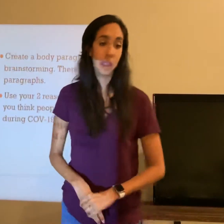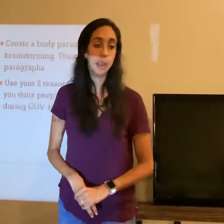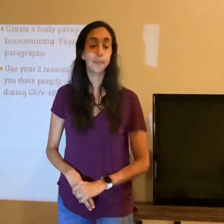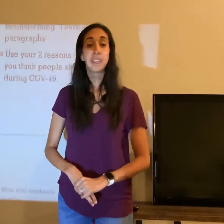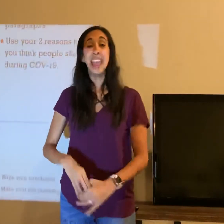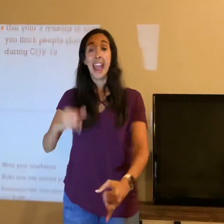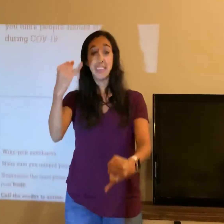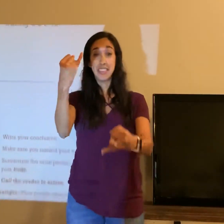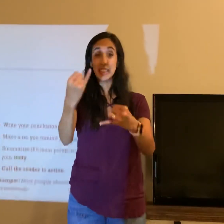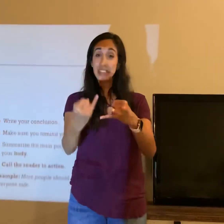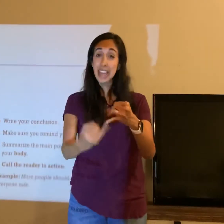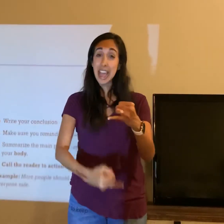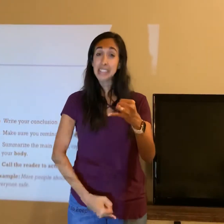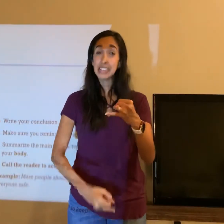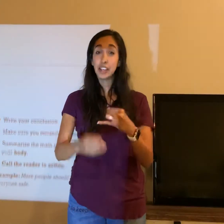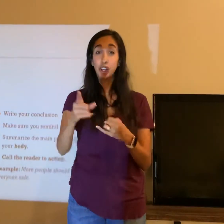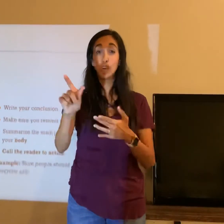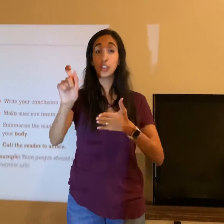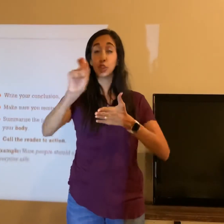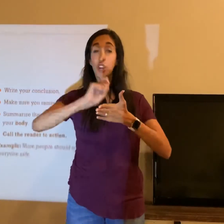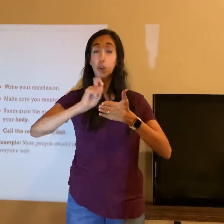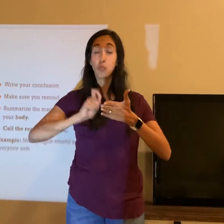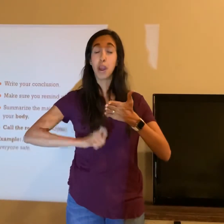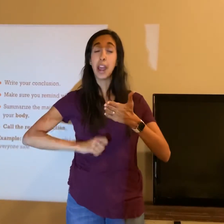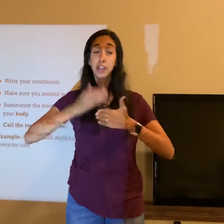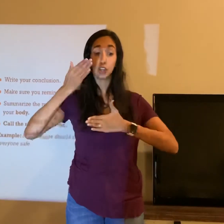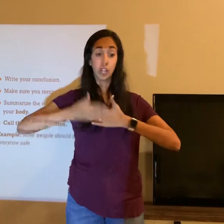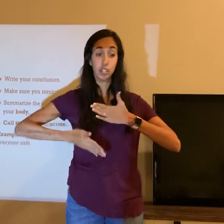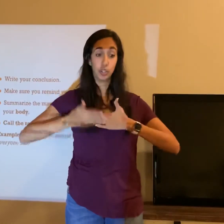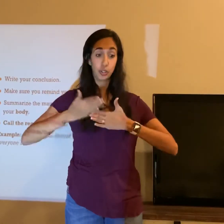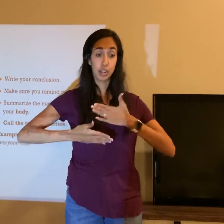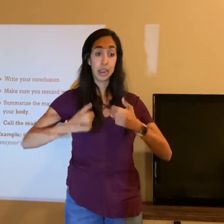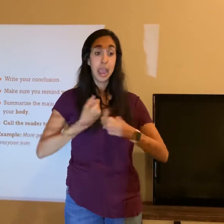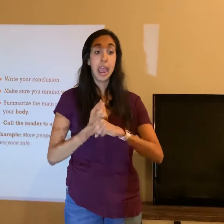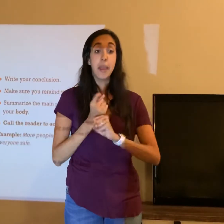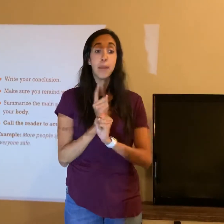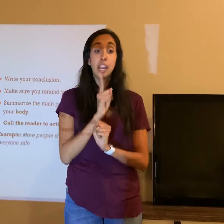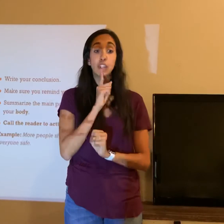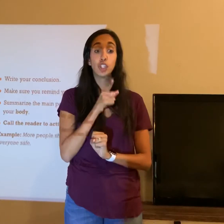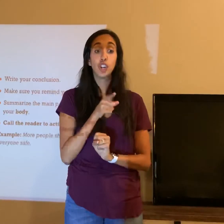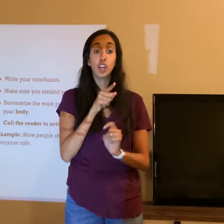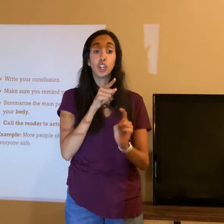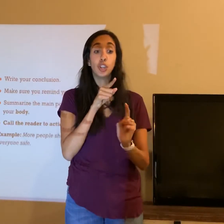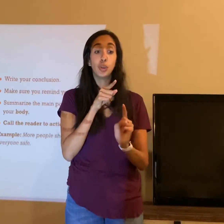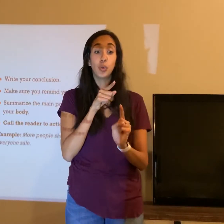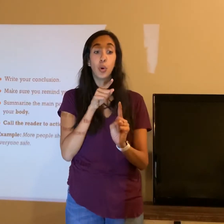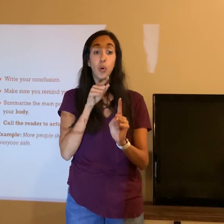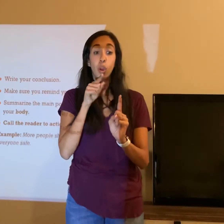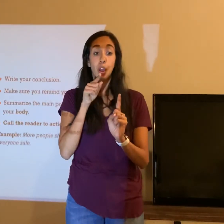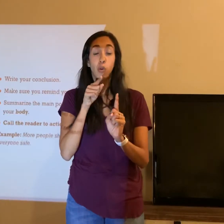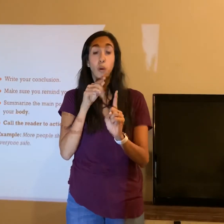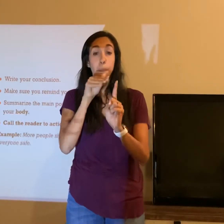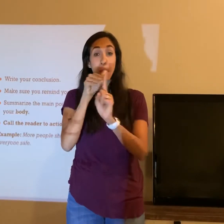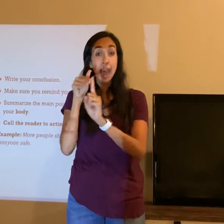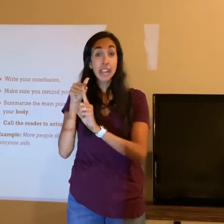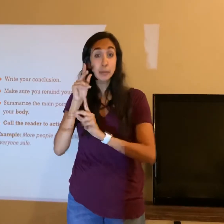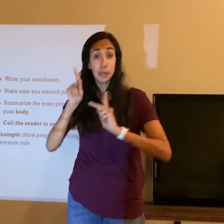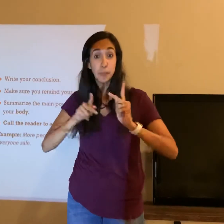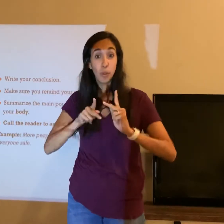okay? And then the last thing you're gonna do is you're gonna write your conclusion. Make sure you remind people